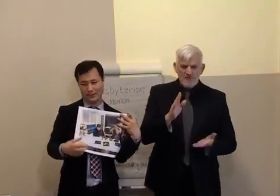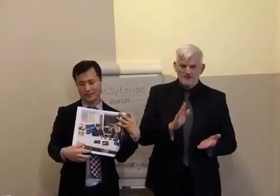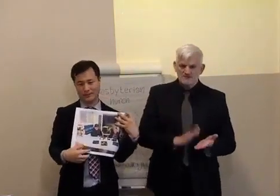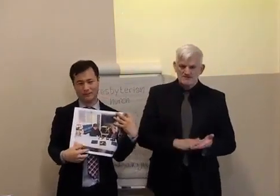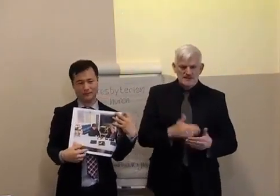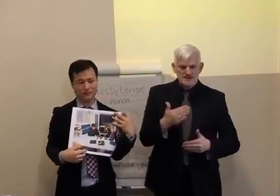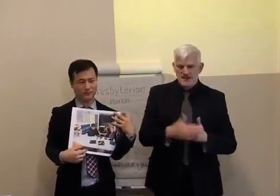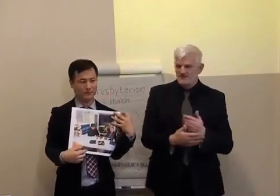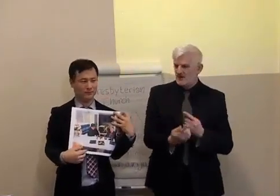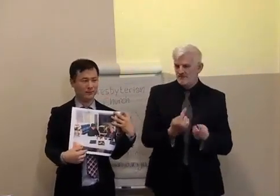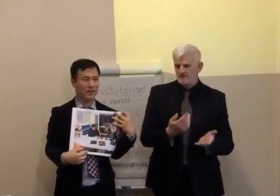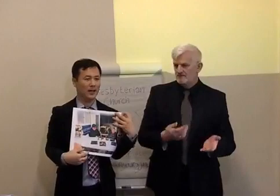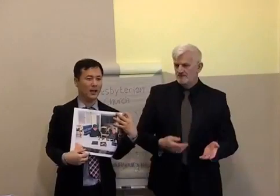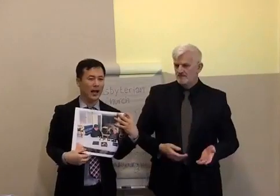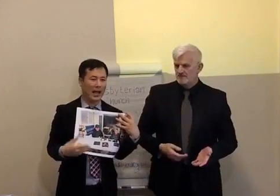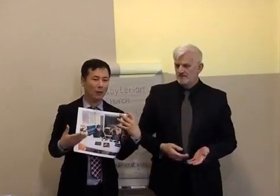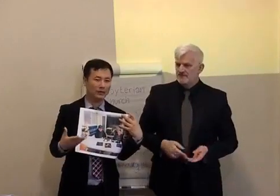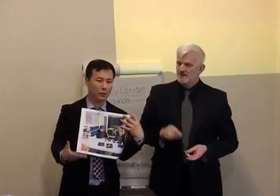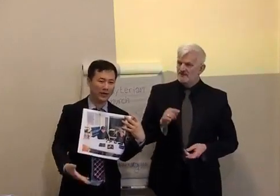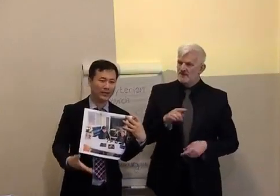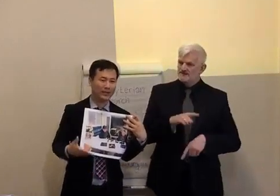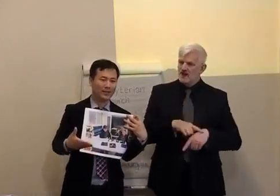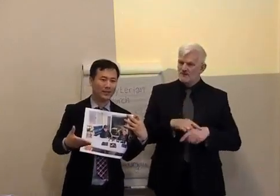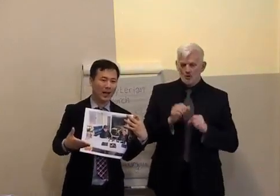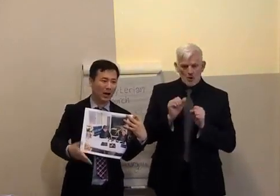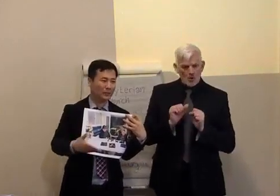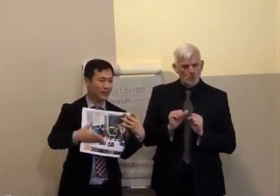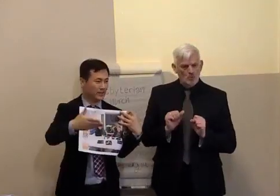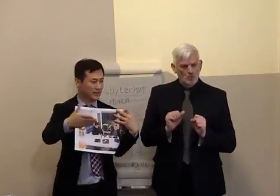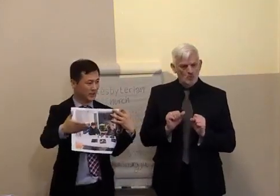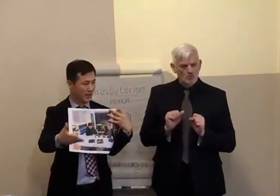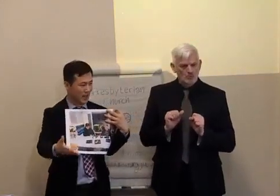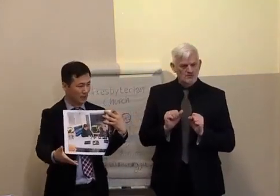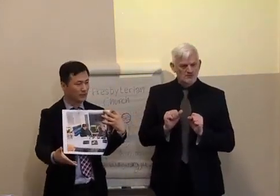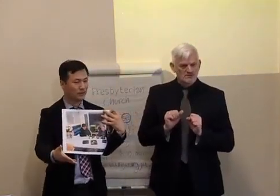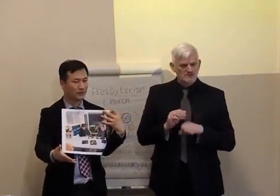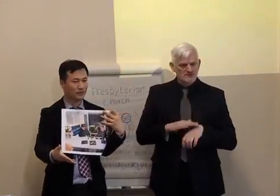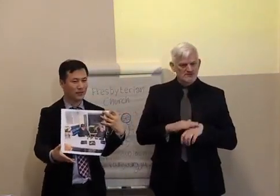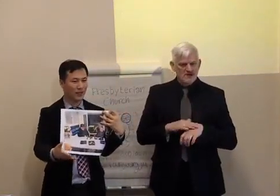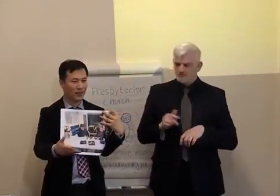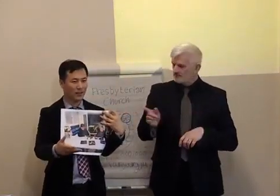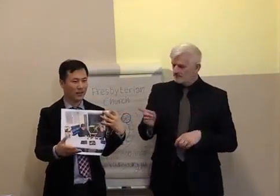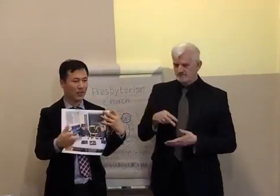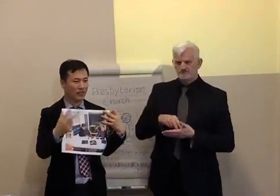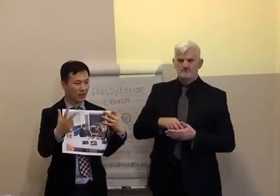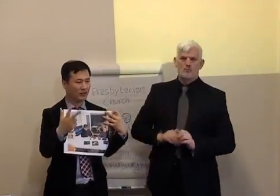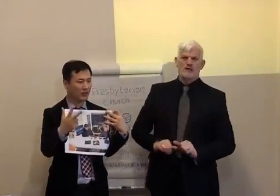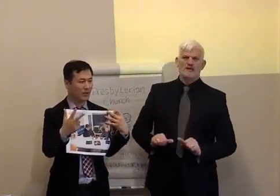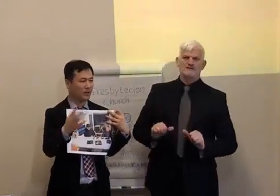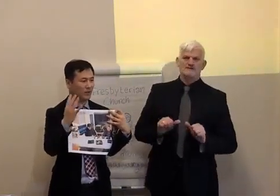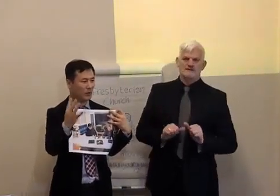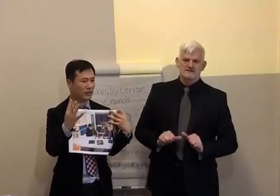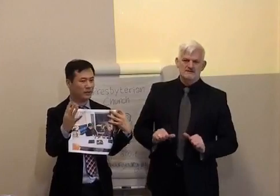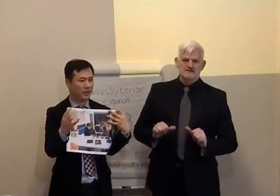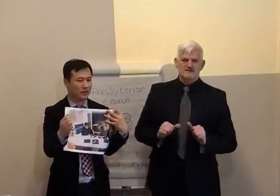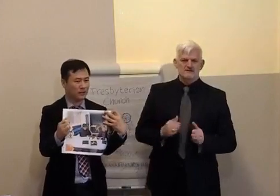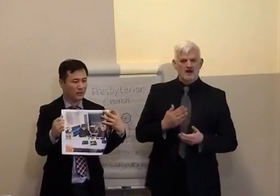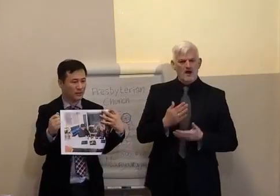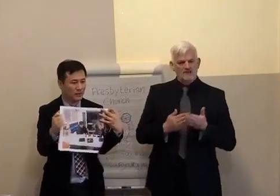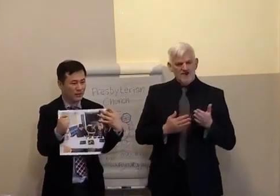season. I was waiting out of his house. 30 minutes, 40 minutes.